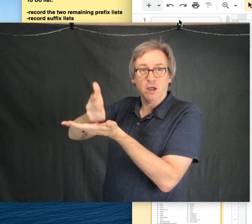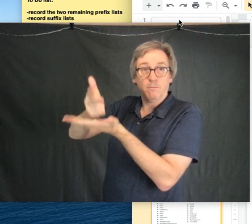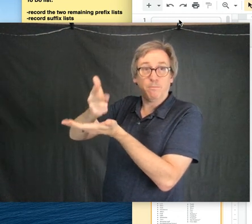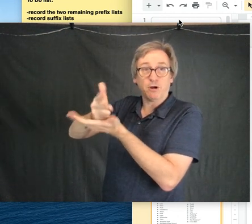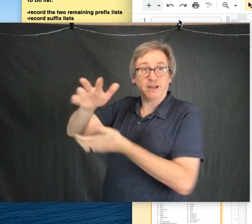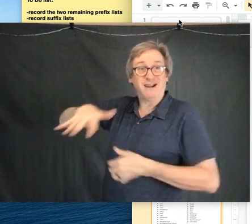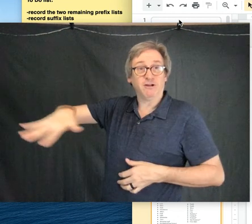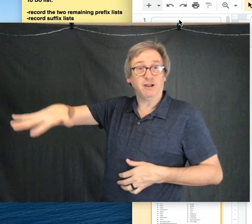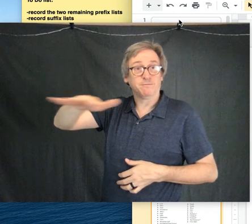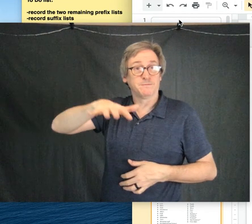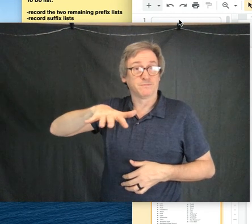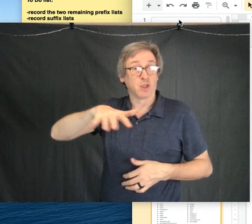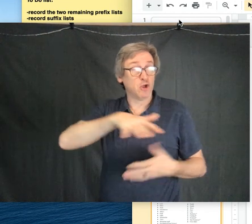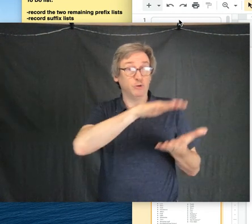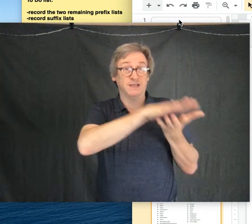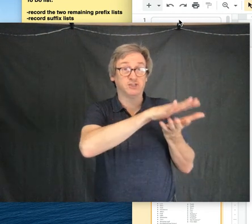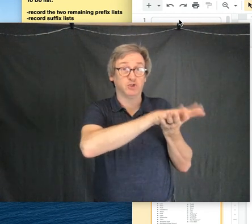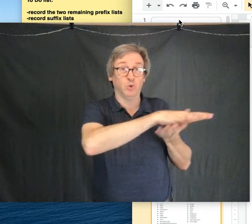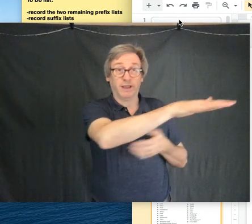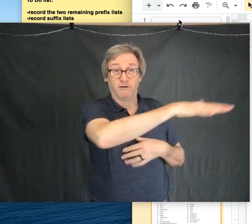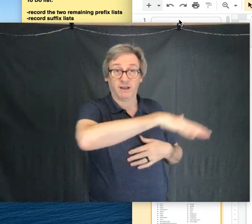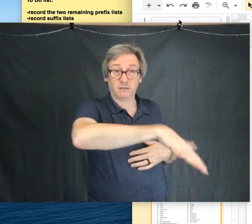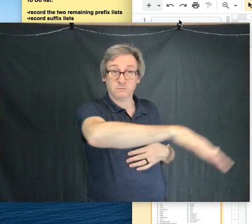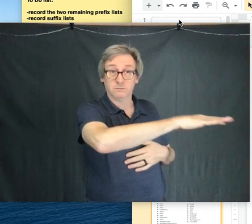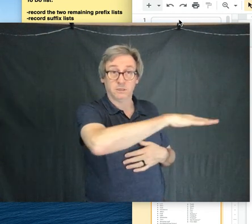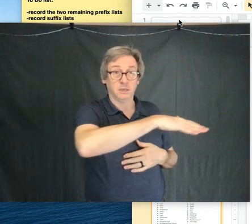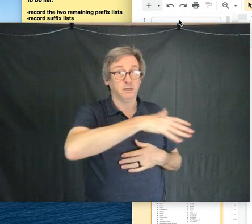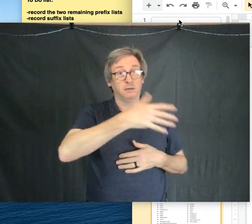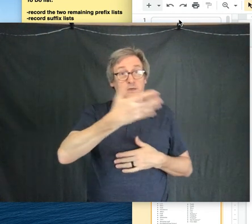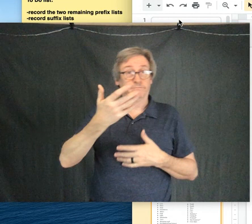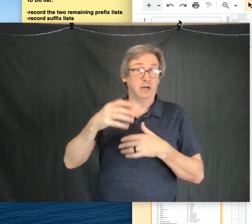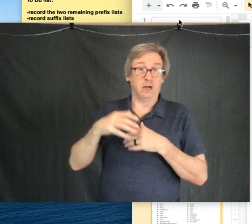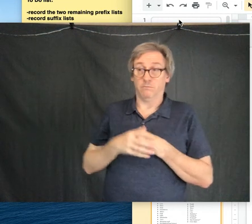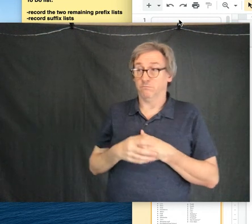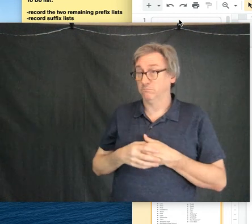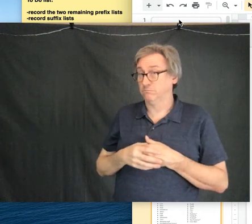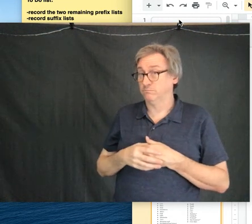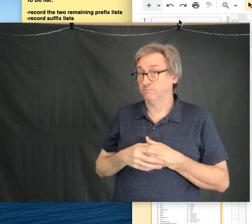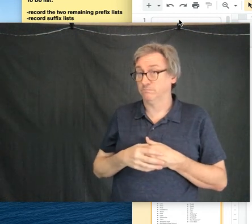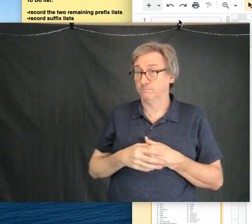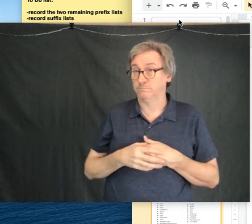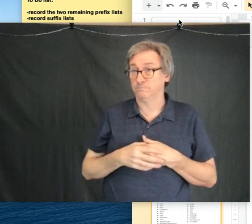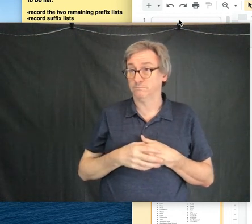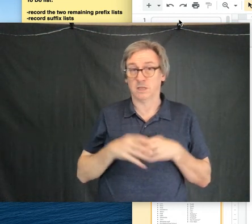hand. Parking area. Could be school area.